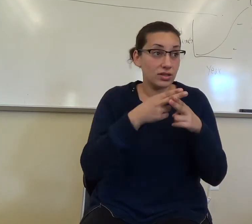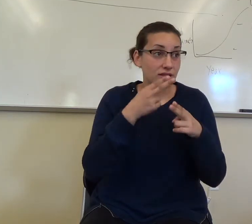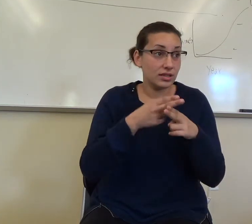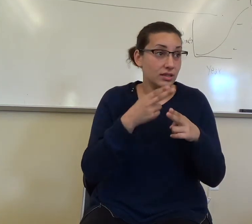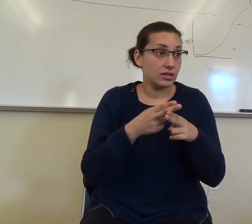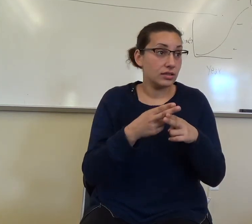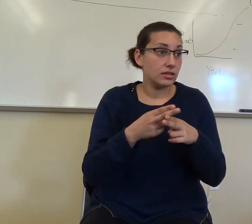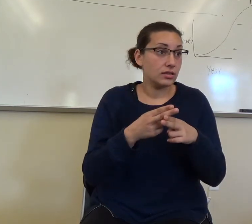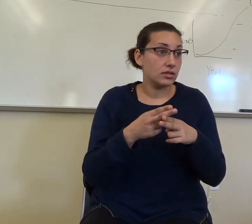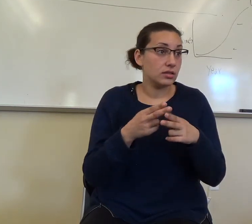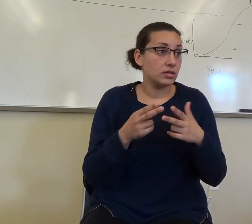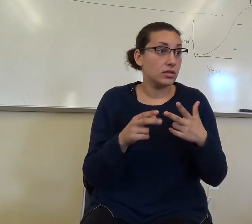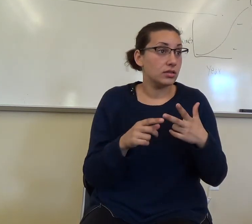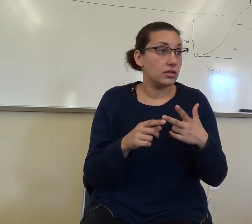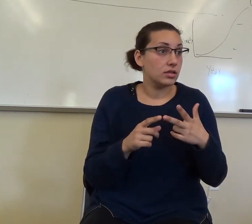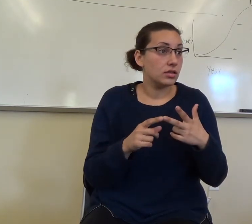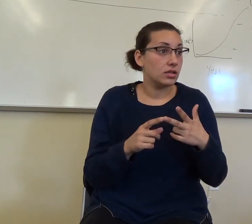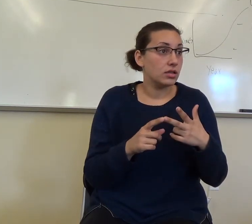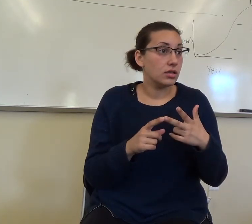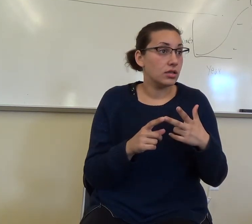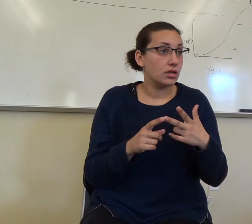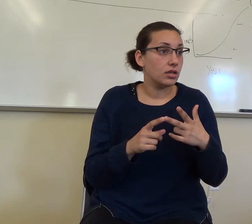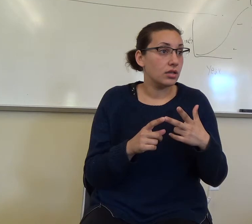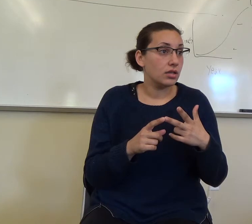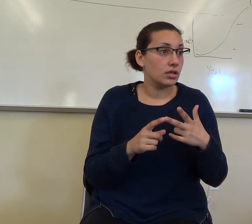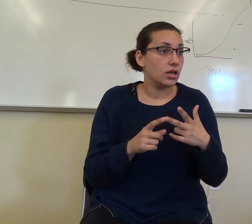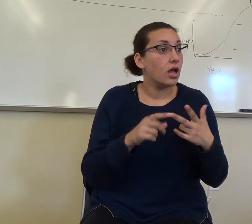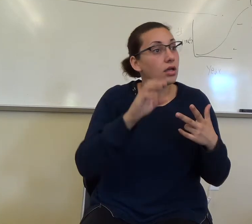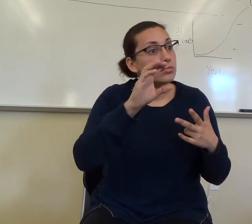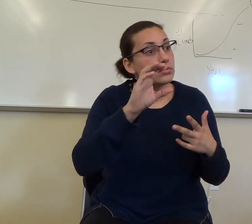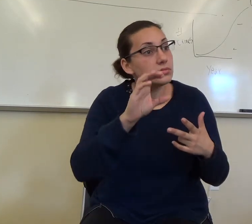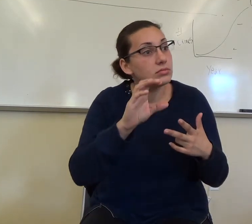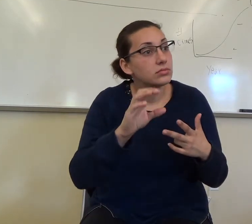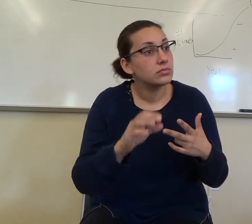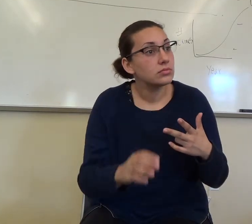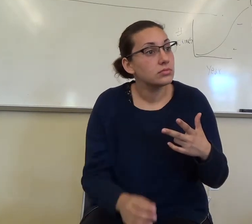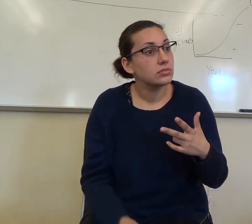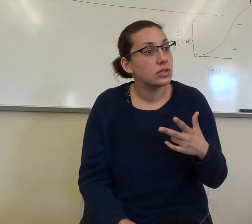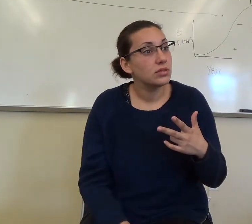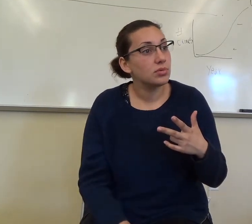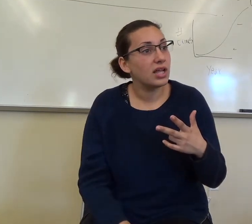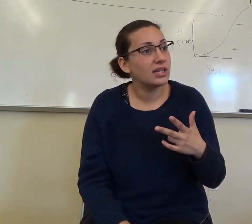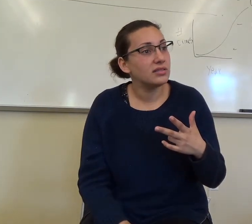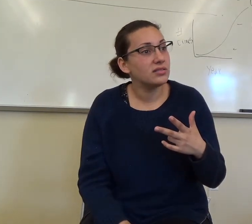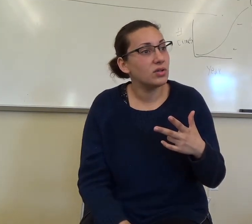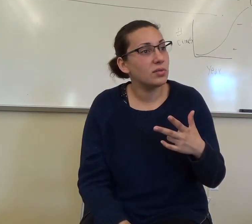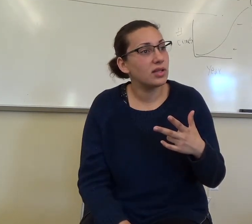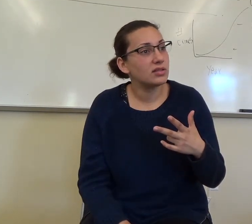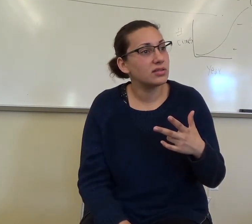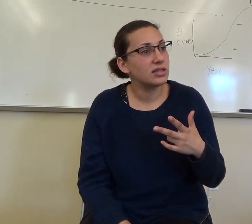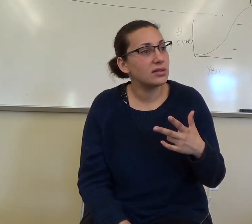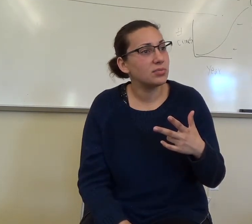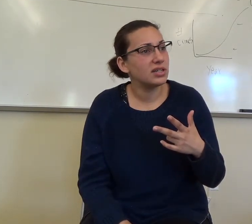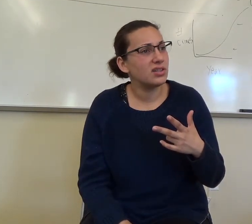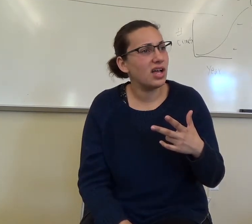No, but there's another thing on our list here. Blood, what about like blood